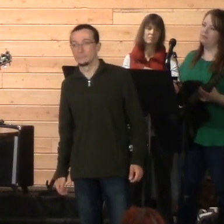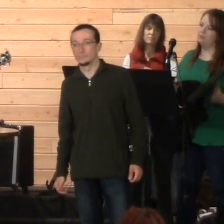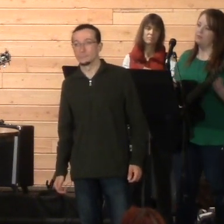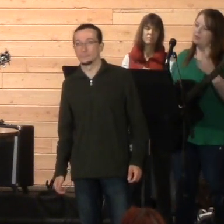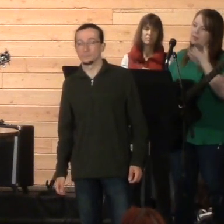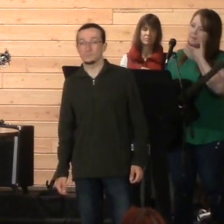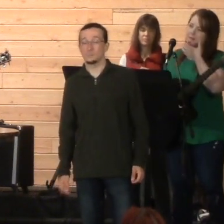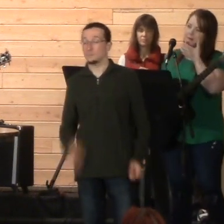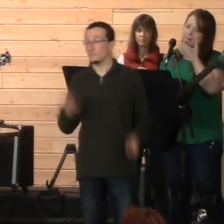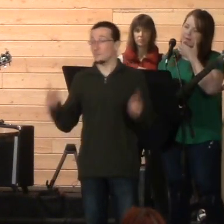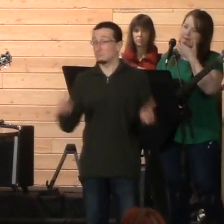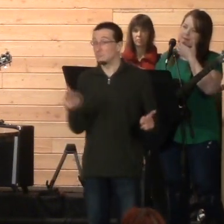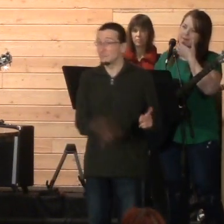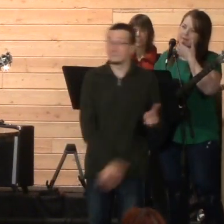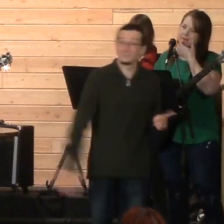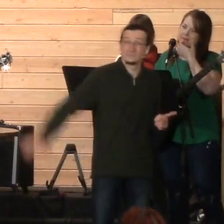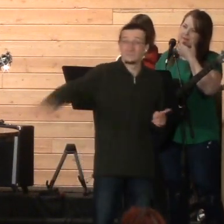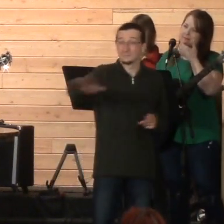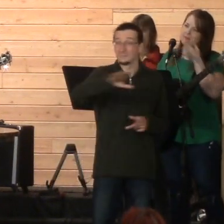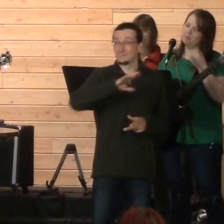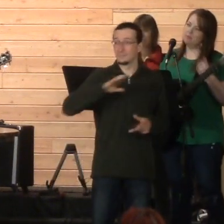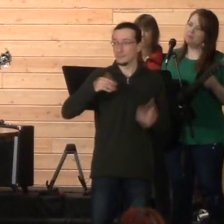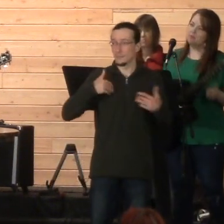that is just missing its pieces.